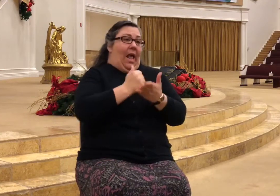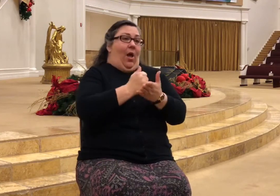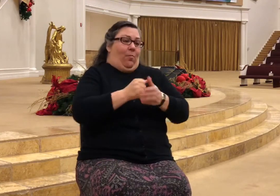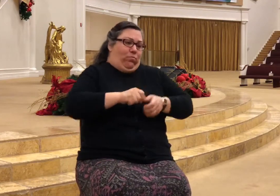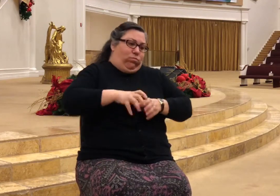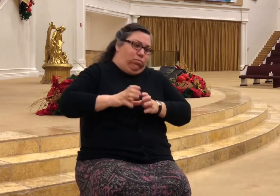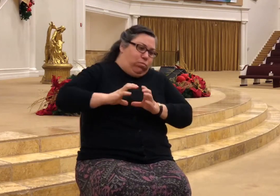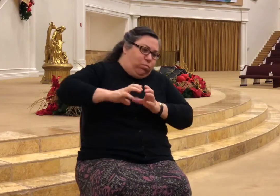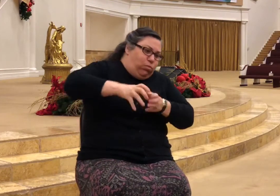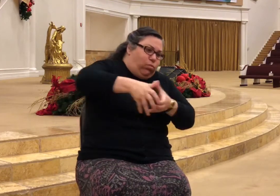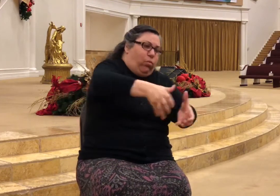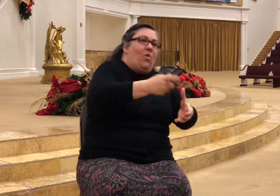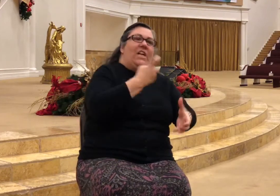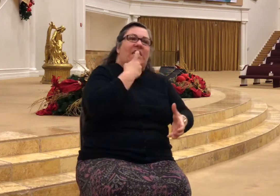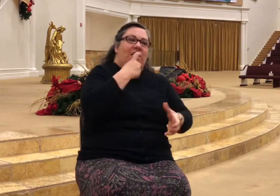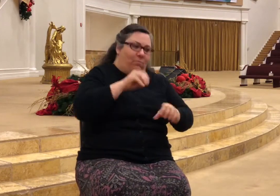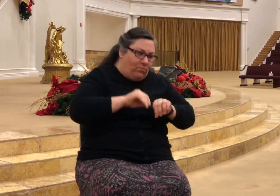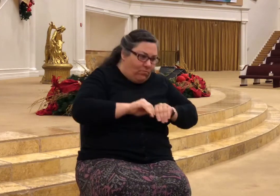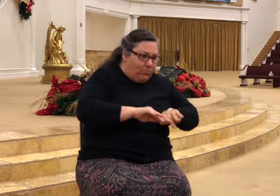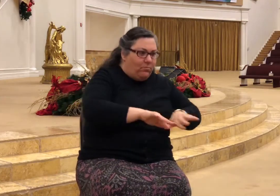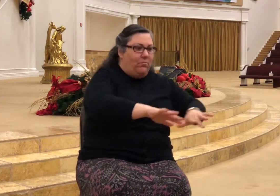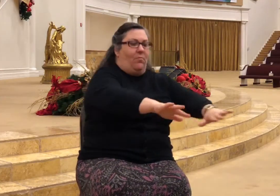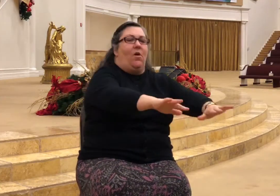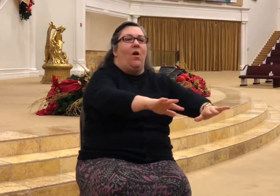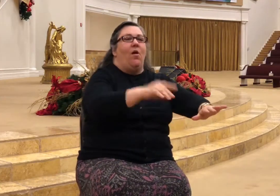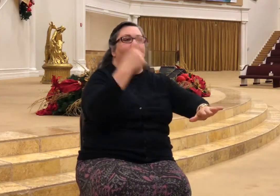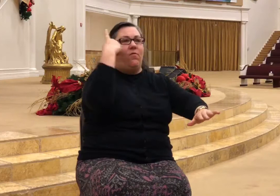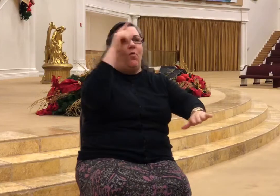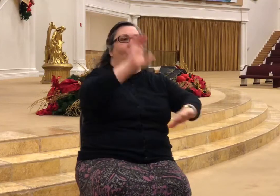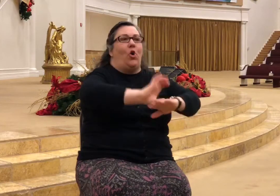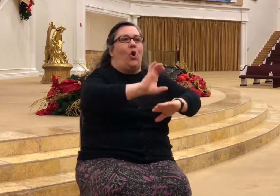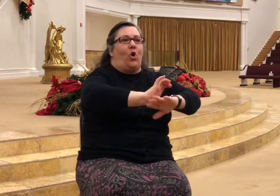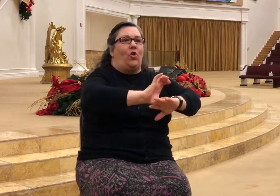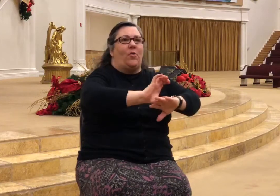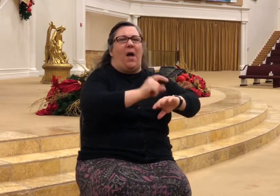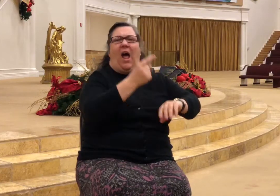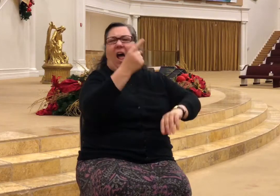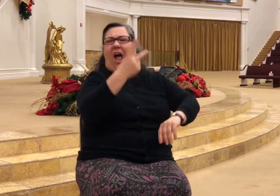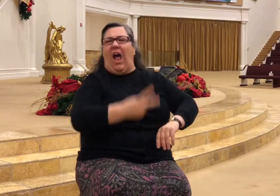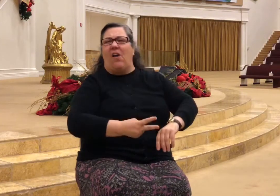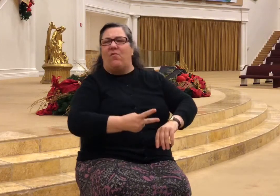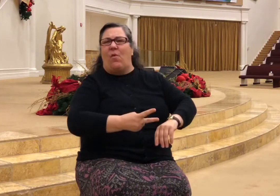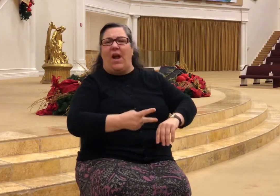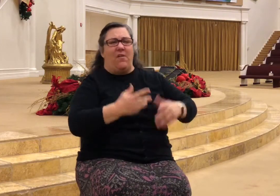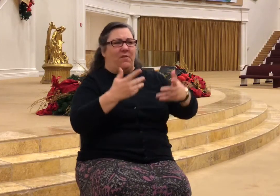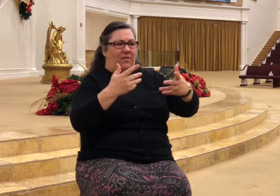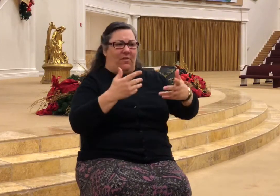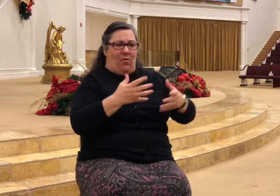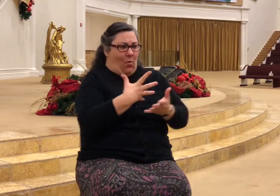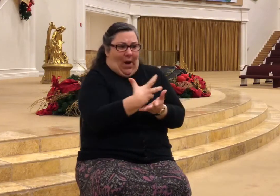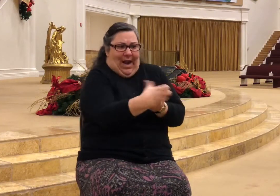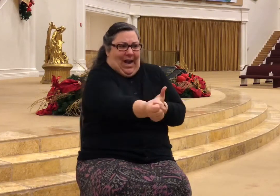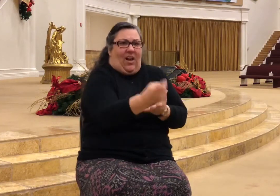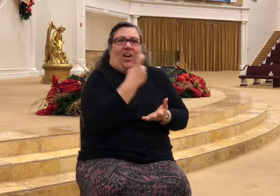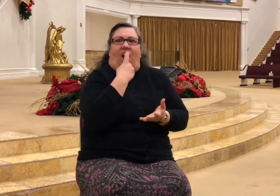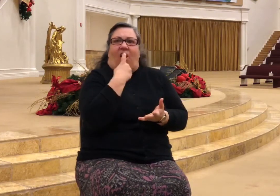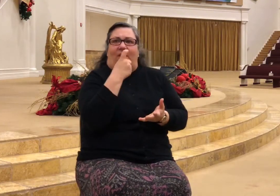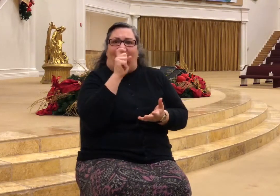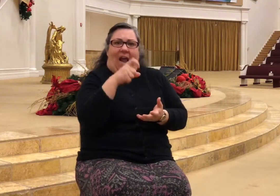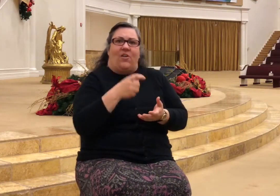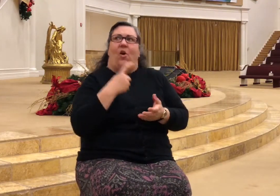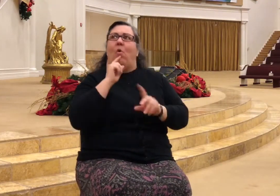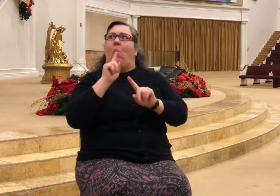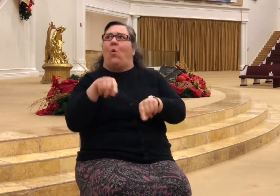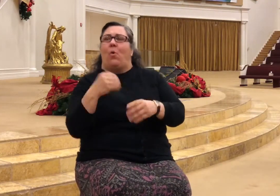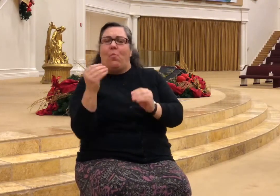slab. And if I remember correctly, about halfway through it, we ran out of concrete and had to order some more, and it was a sight